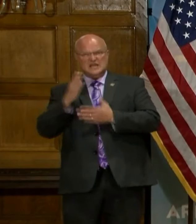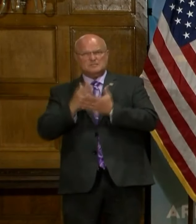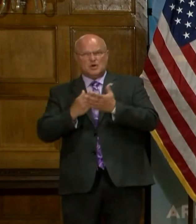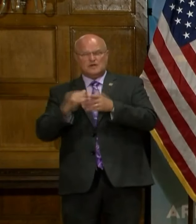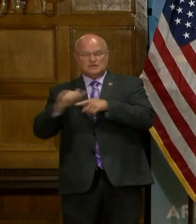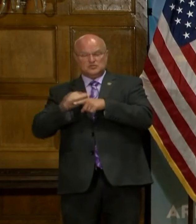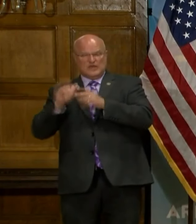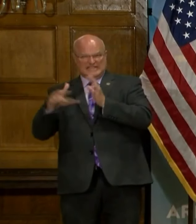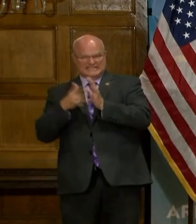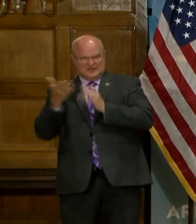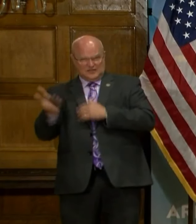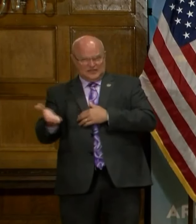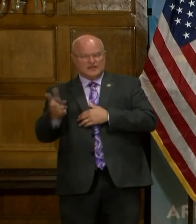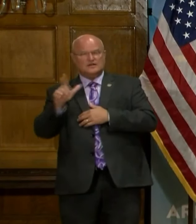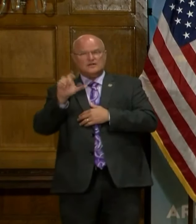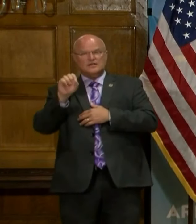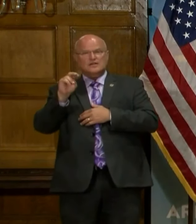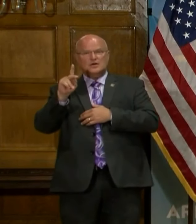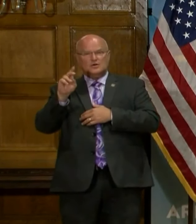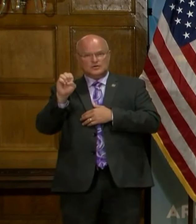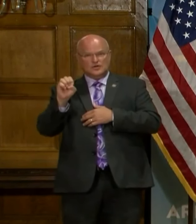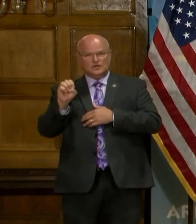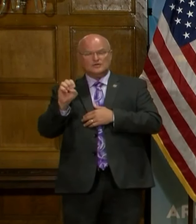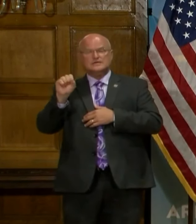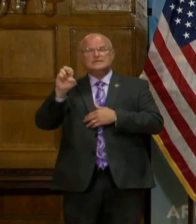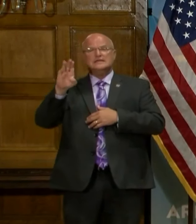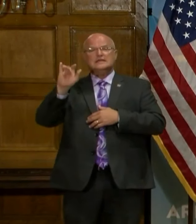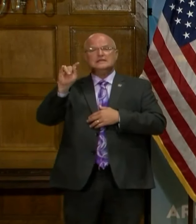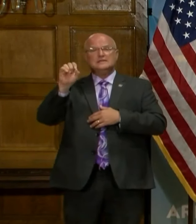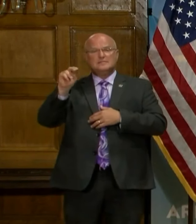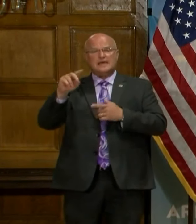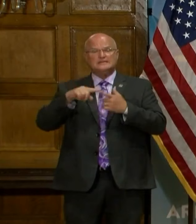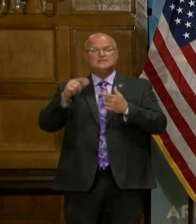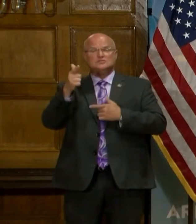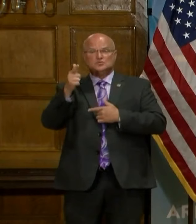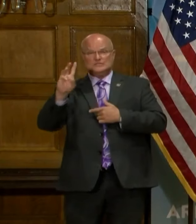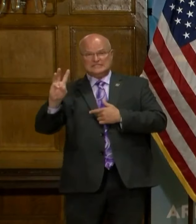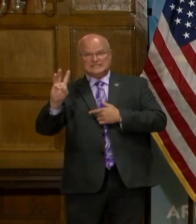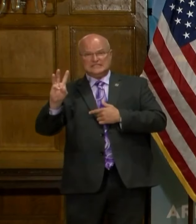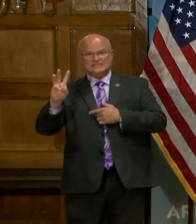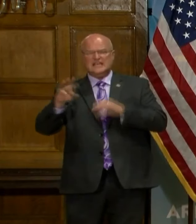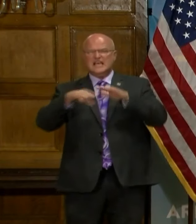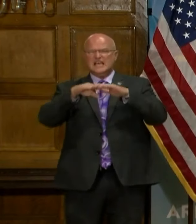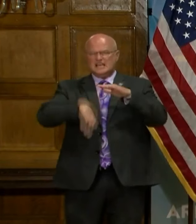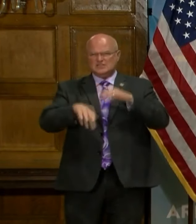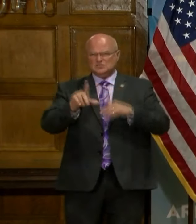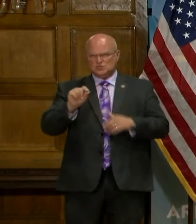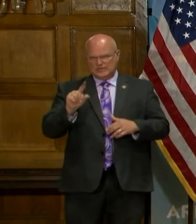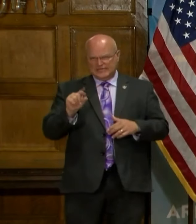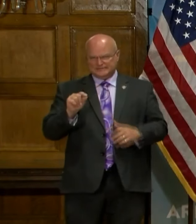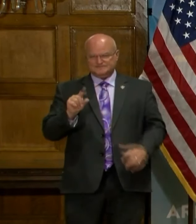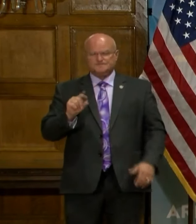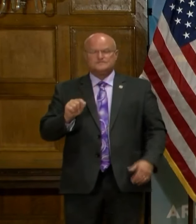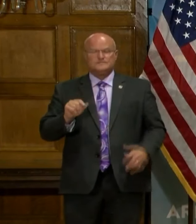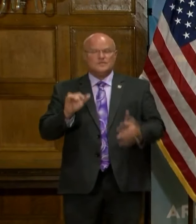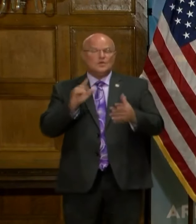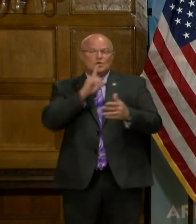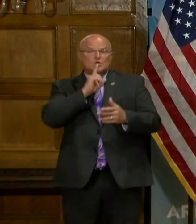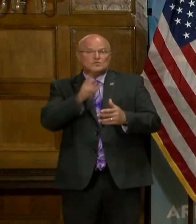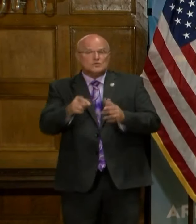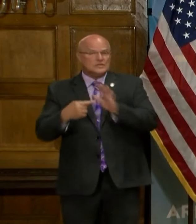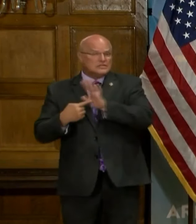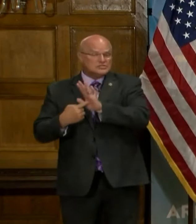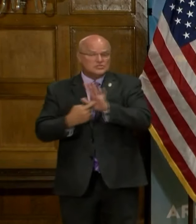a training center there in Lonoke. Sebastian had 26, and the rest were under 20, which